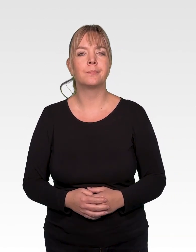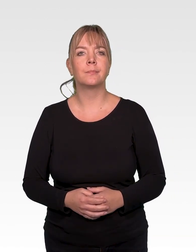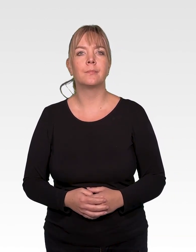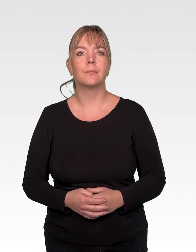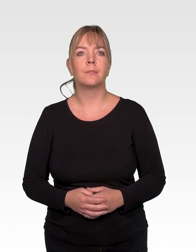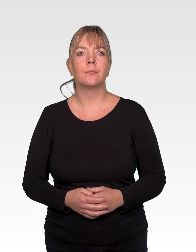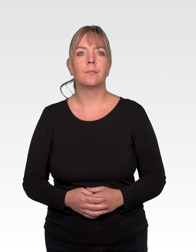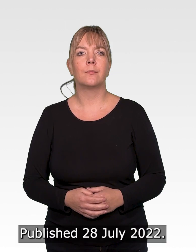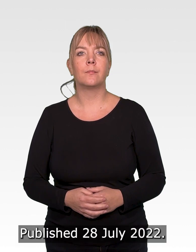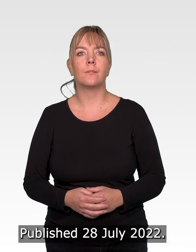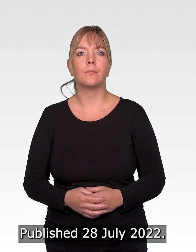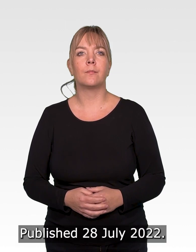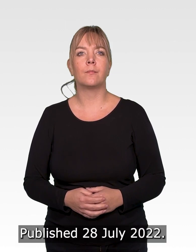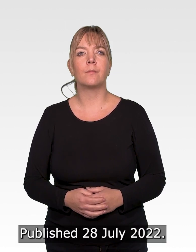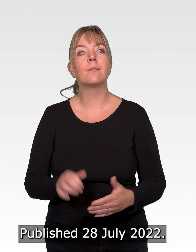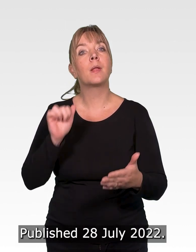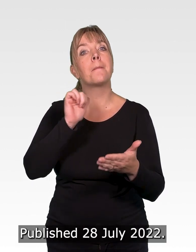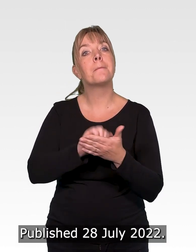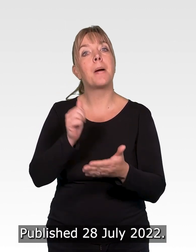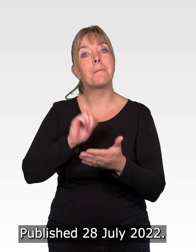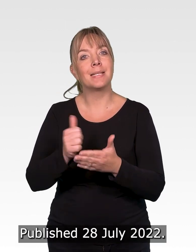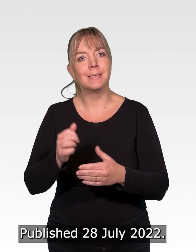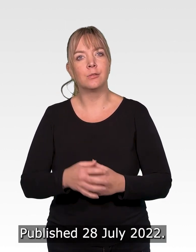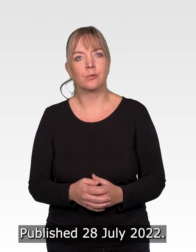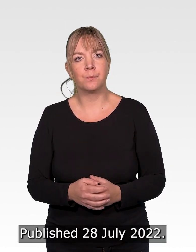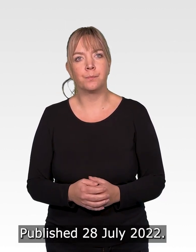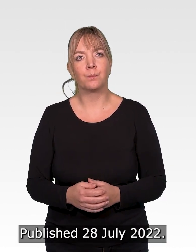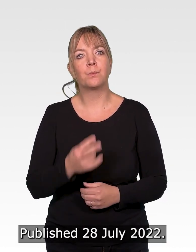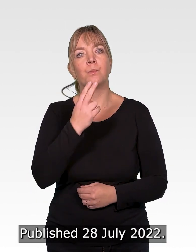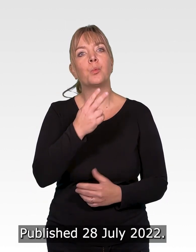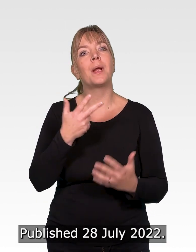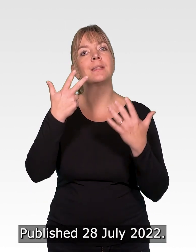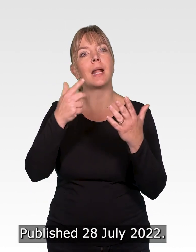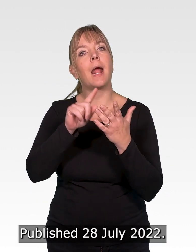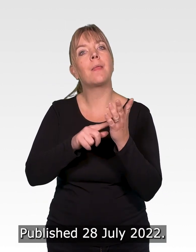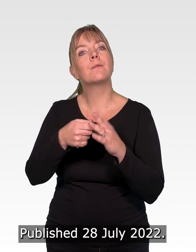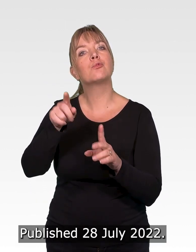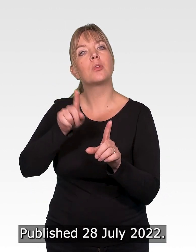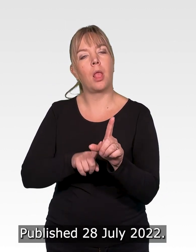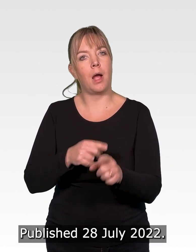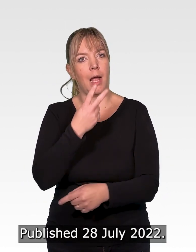Published the 28th of July, 2022.